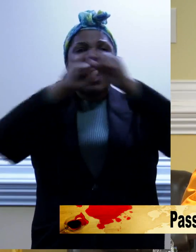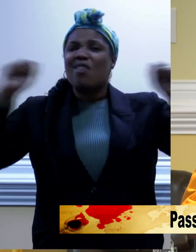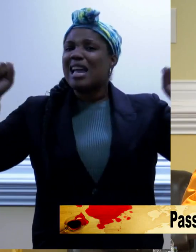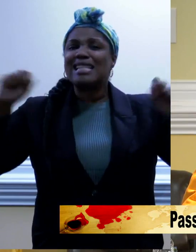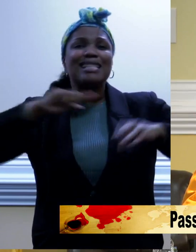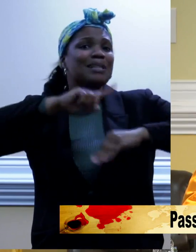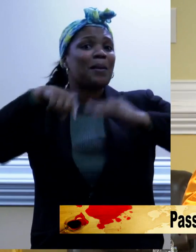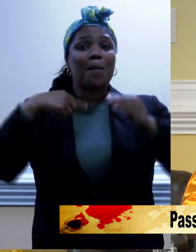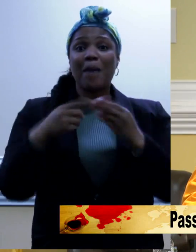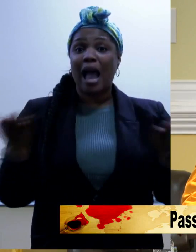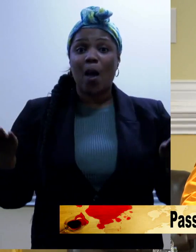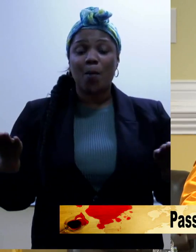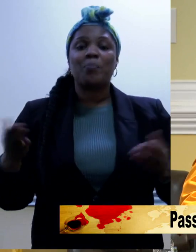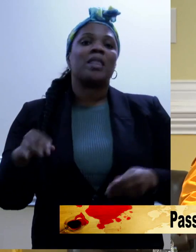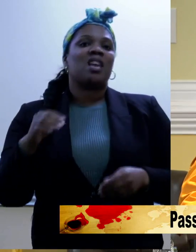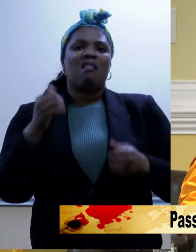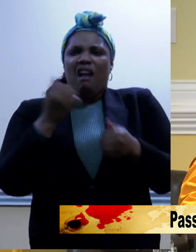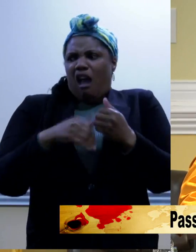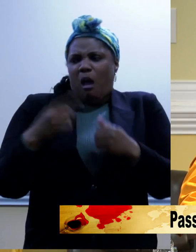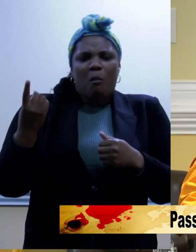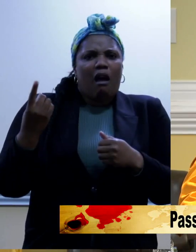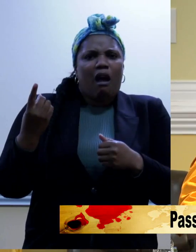about. Anybody